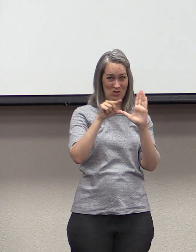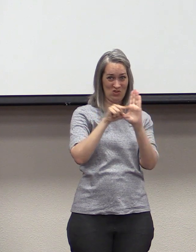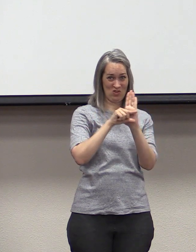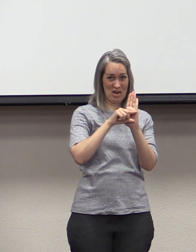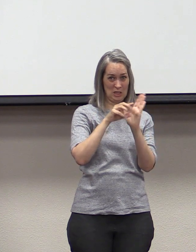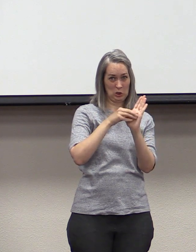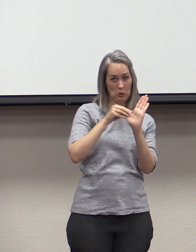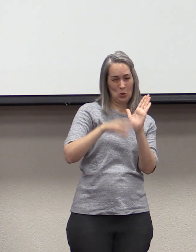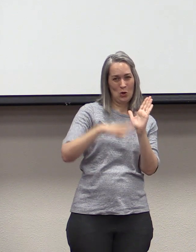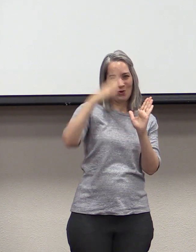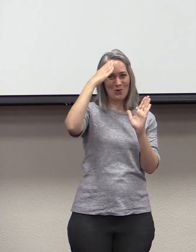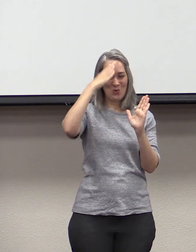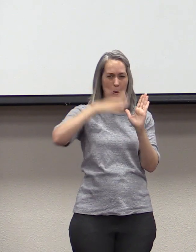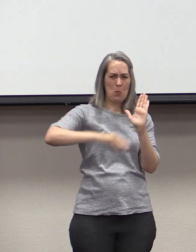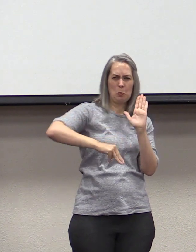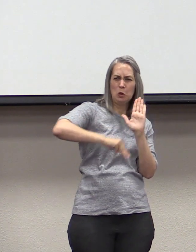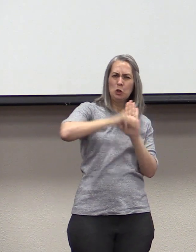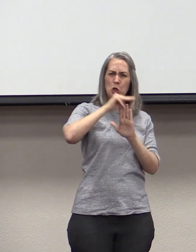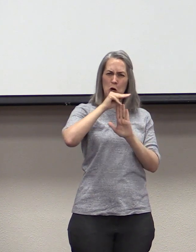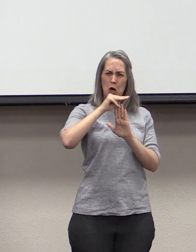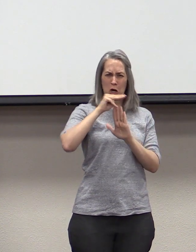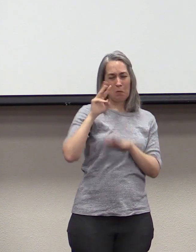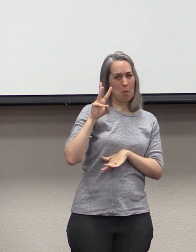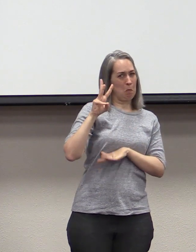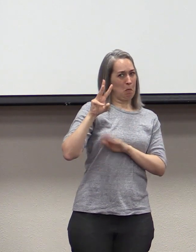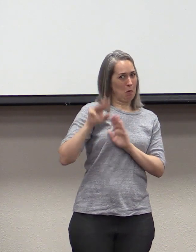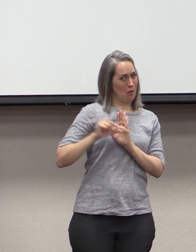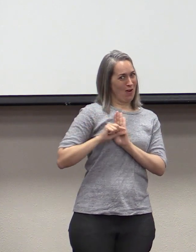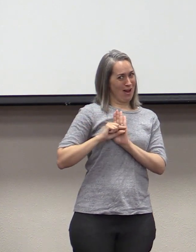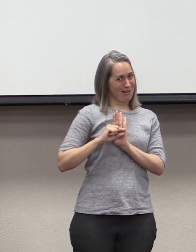Real mature sixth graders.